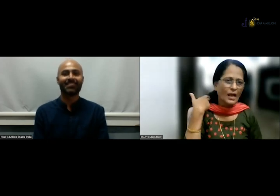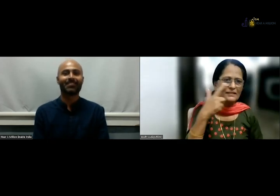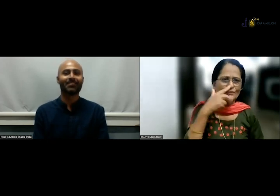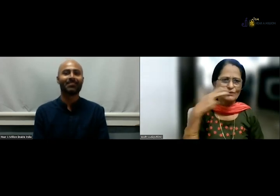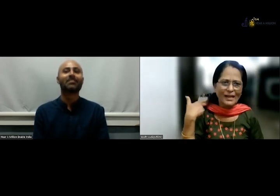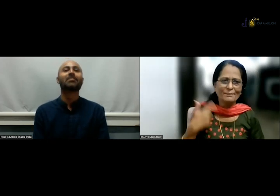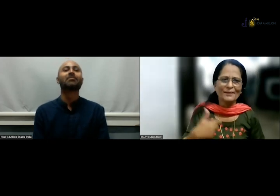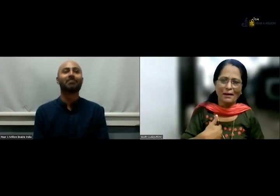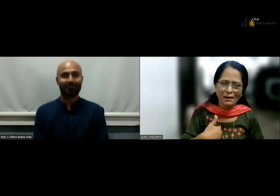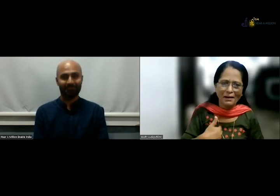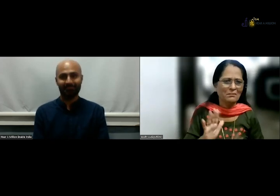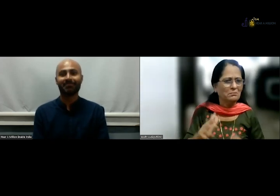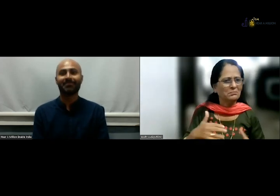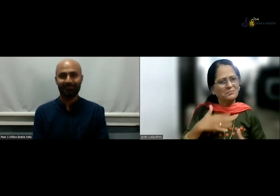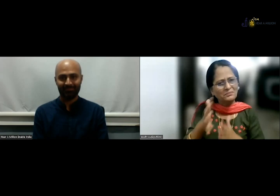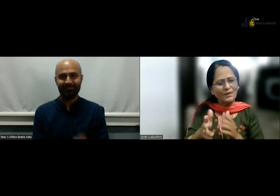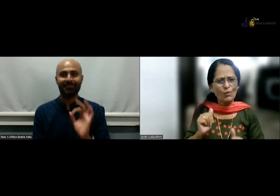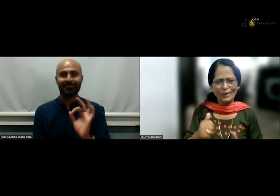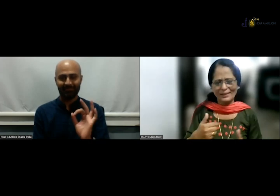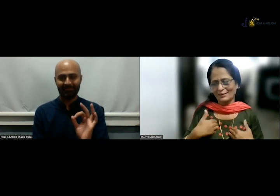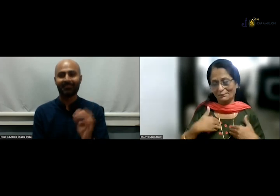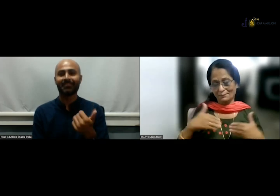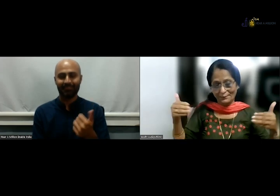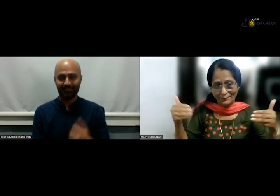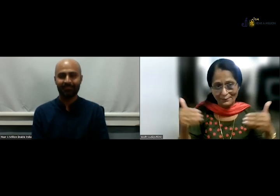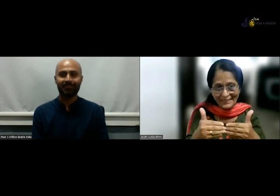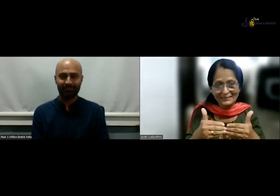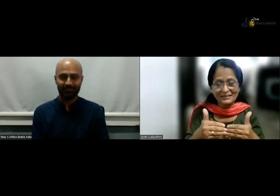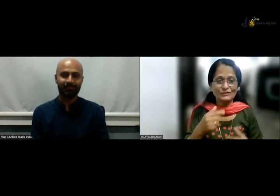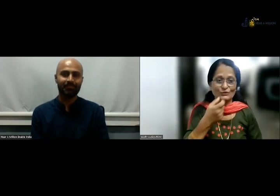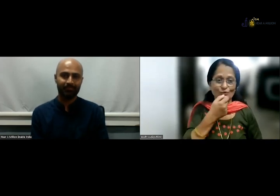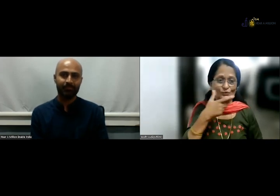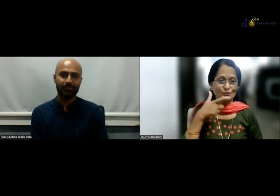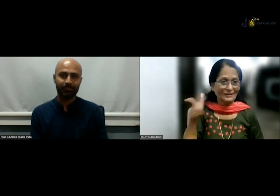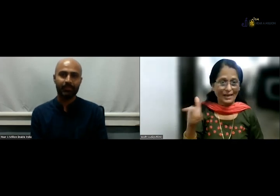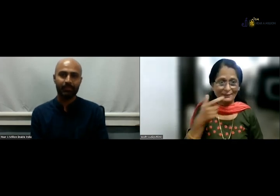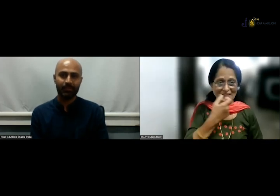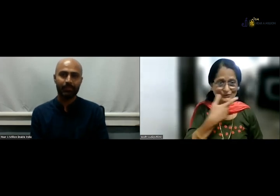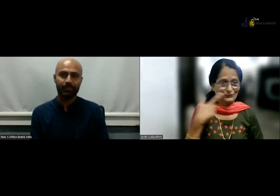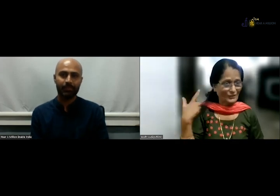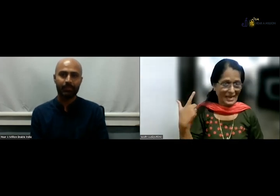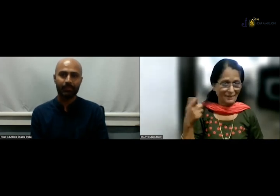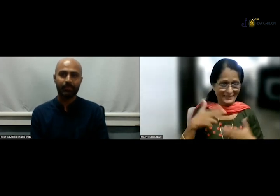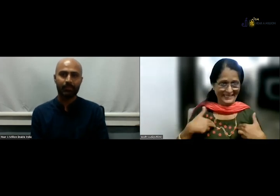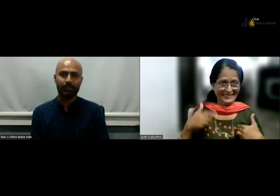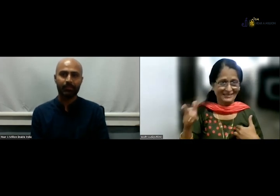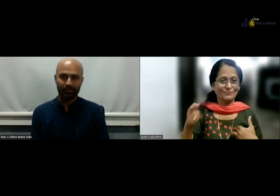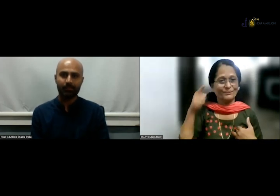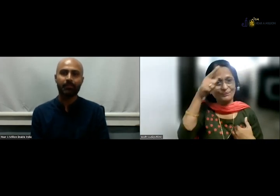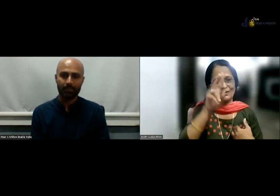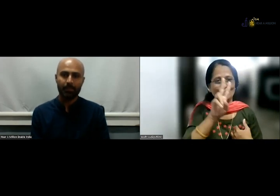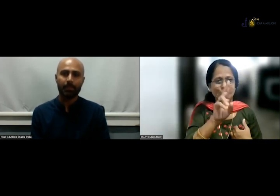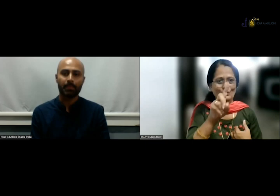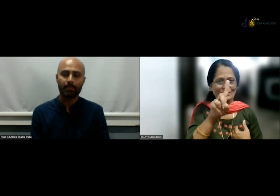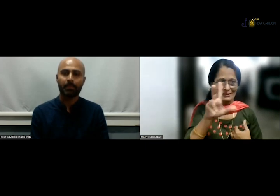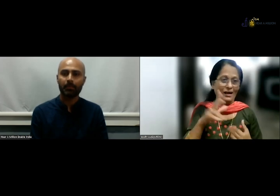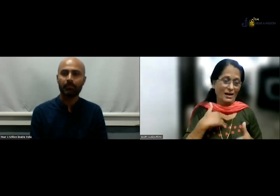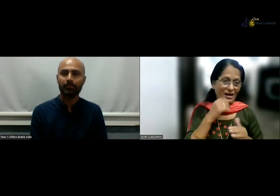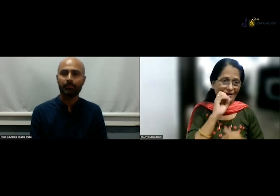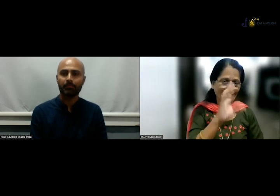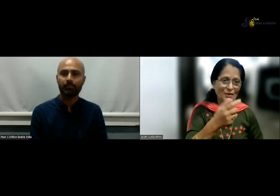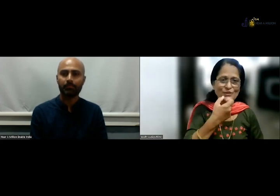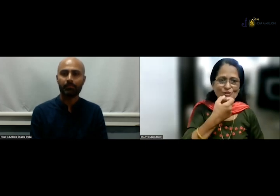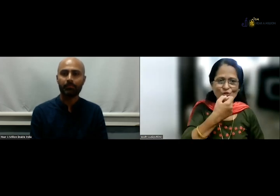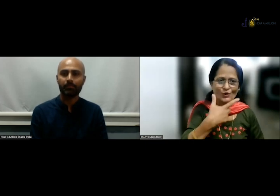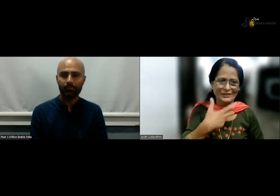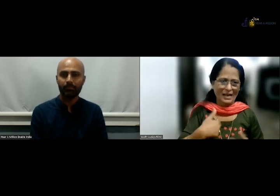like smiling lawyer, So people were signing like S and haircut, but I will sign like